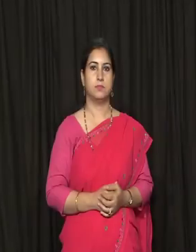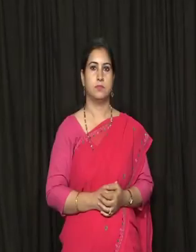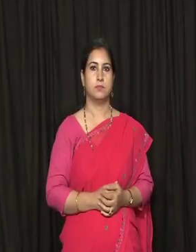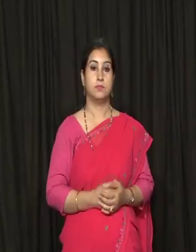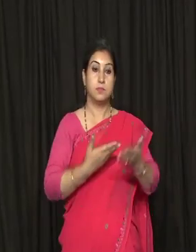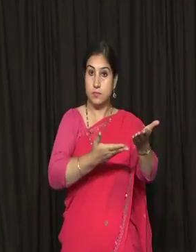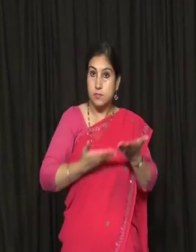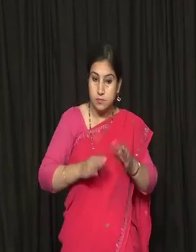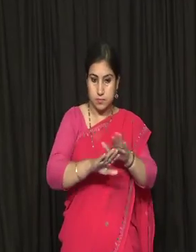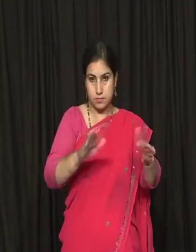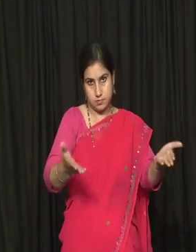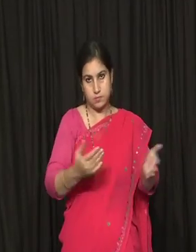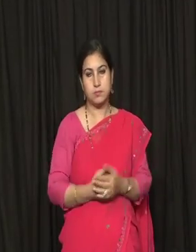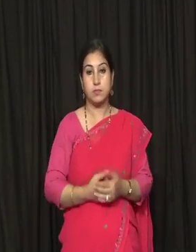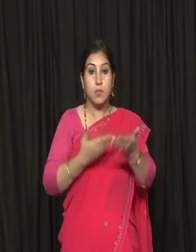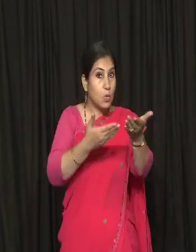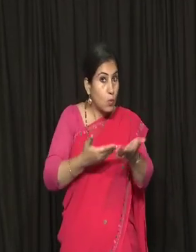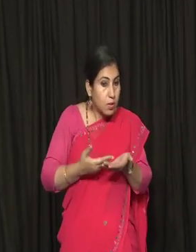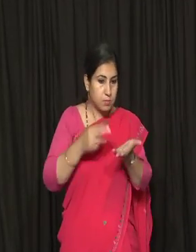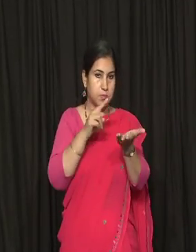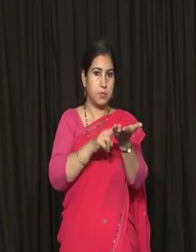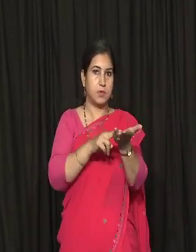Hello learners, welcome to NIOS.